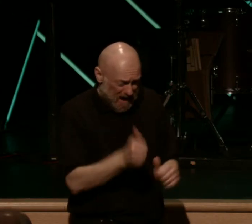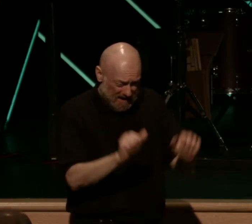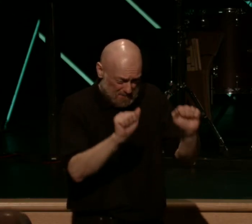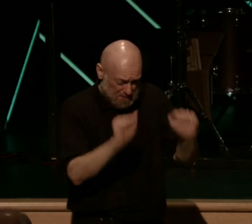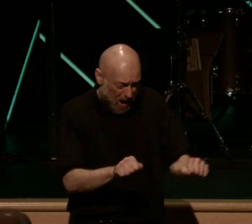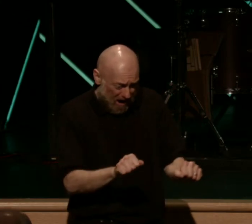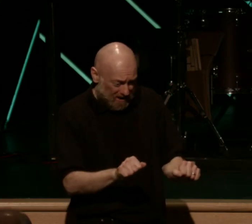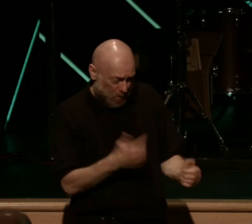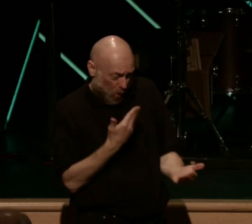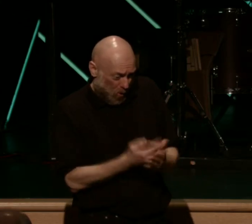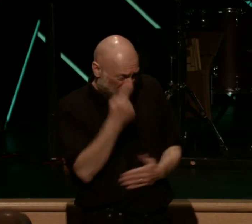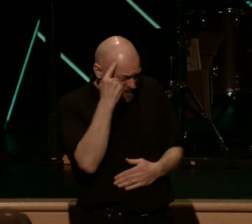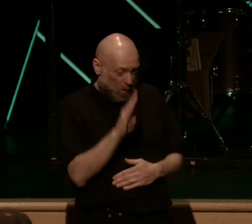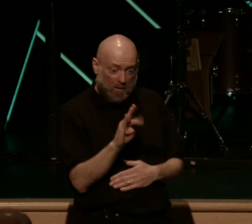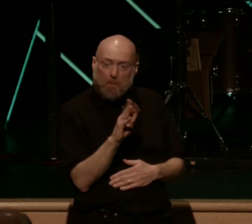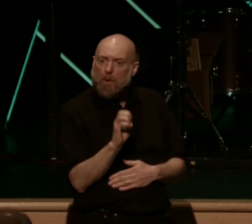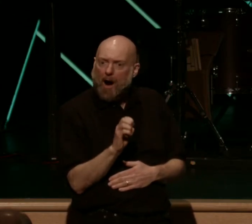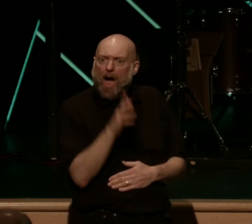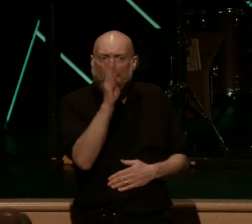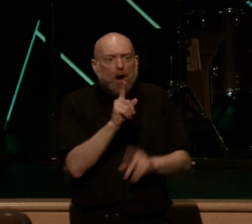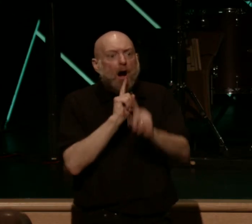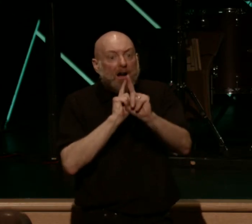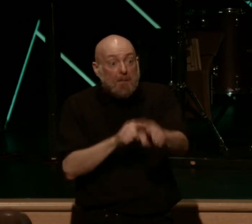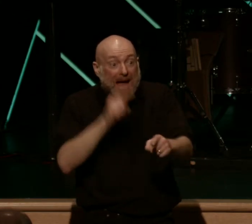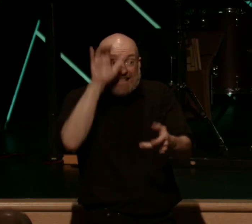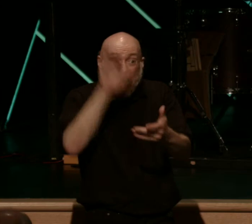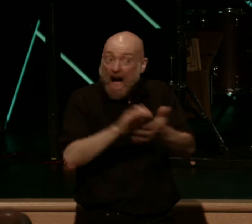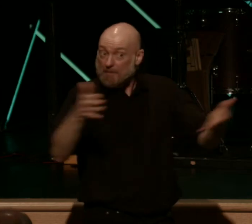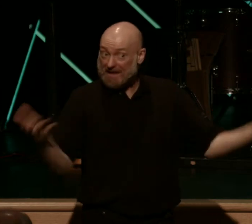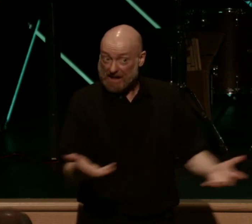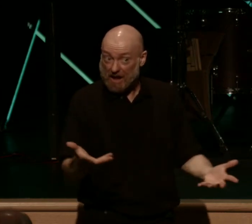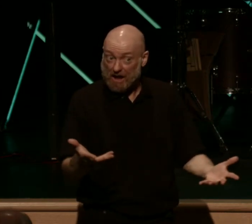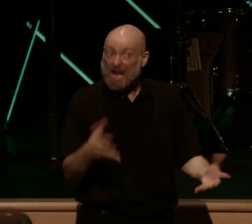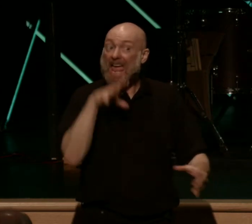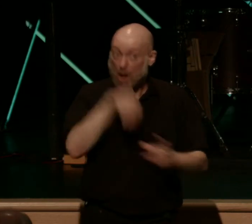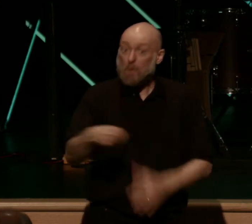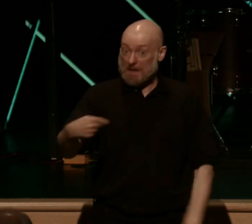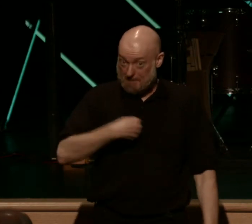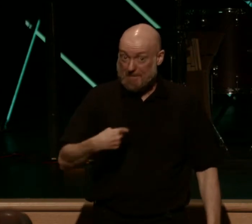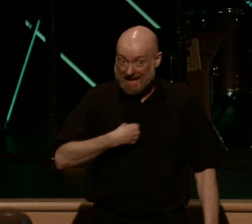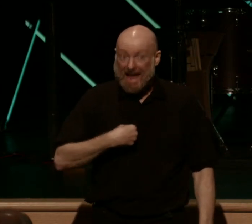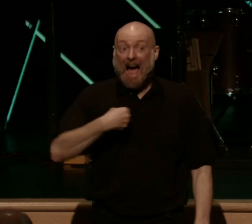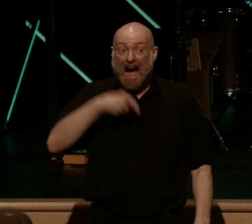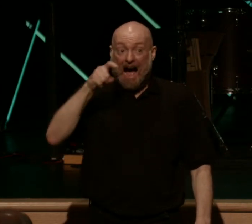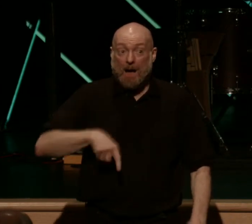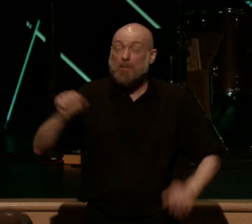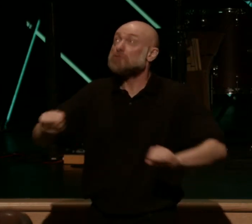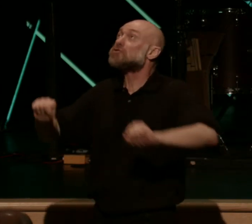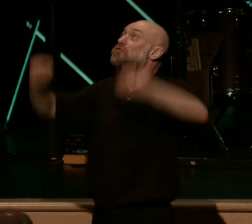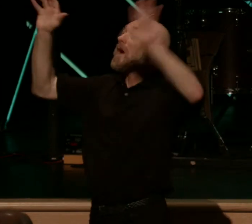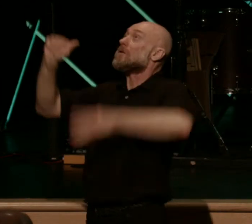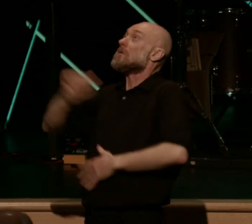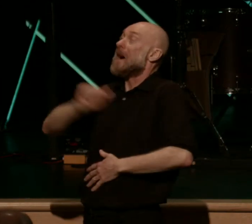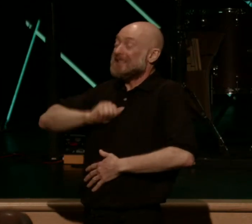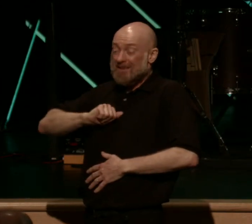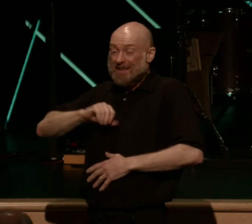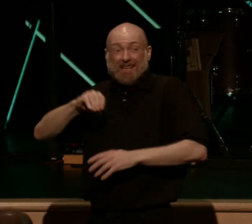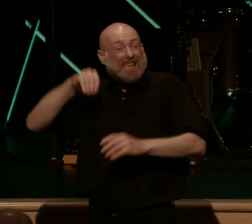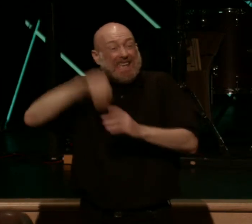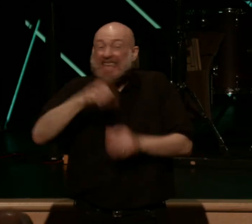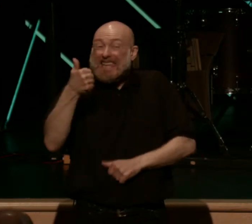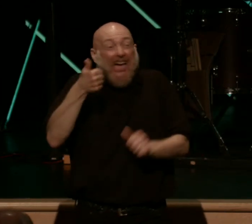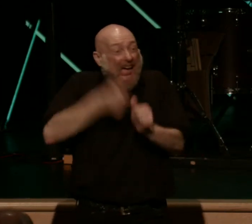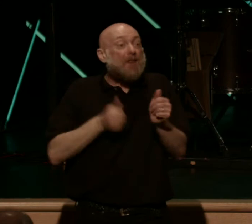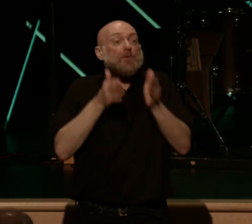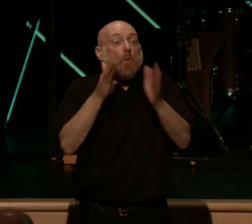his bride. And that is what God commands from husbands, including me, to give ourselves up in every conceivable